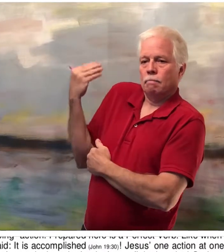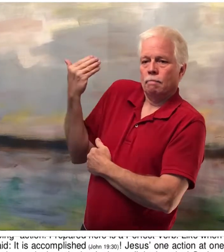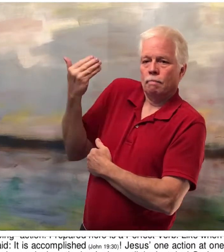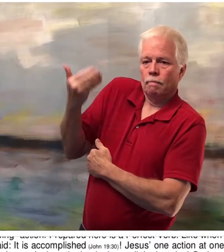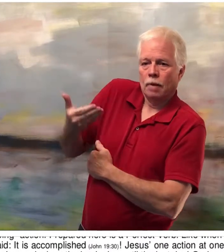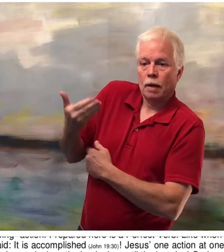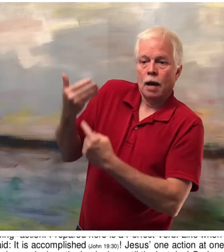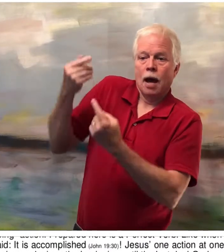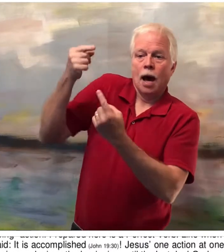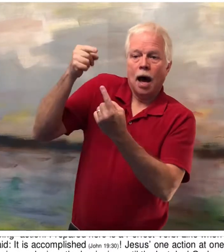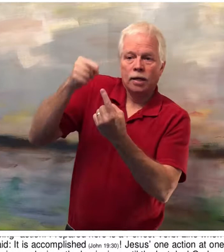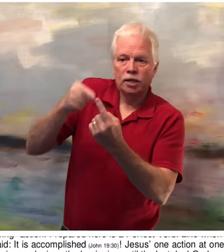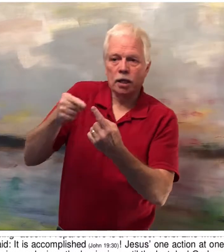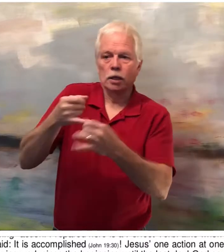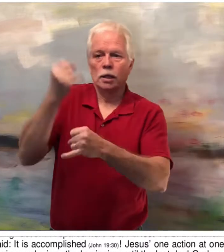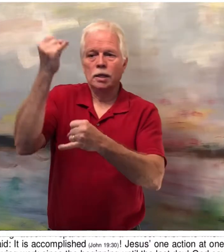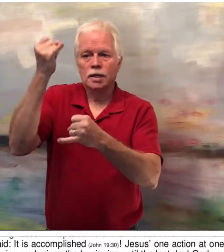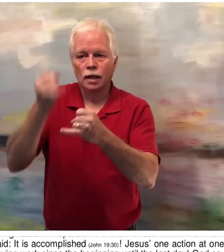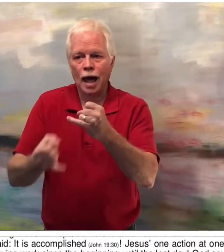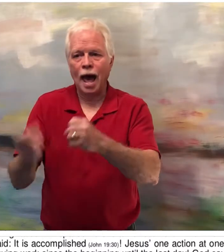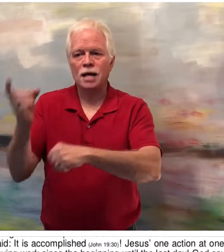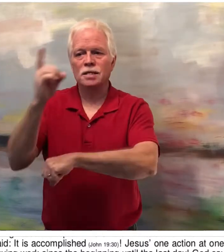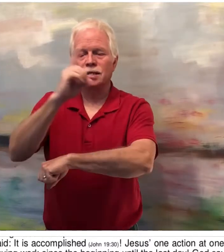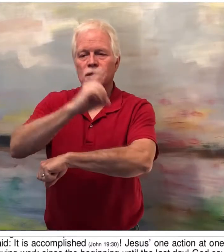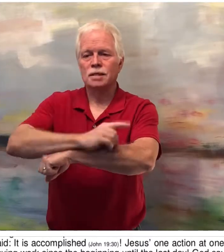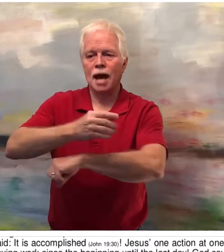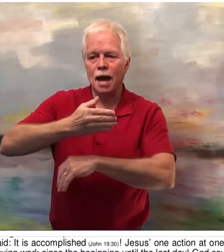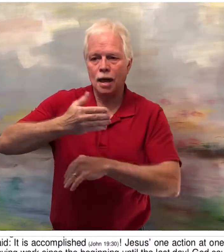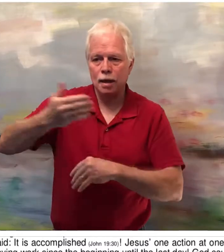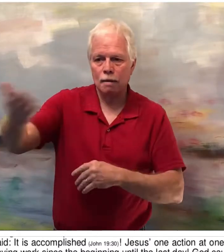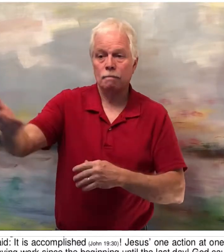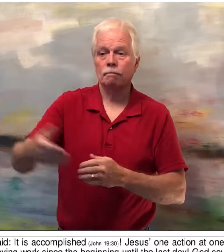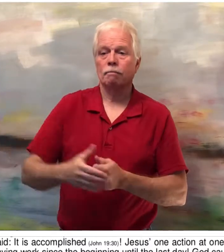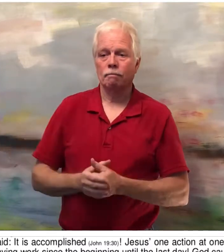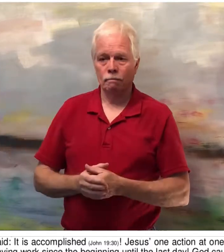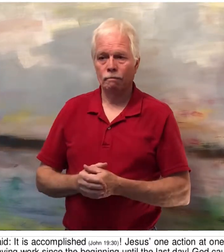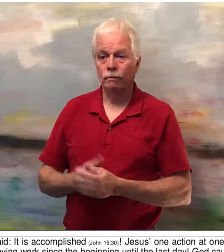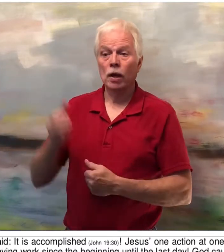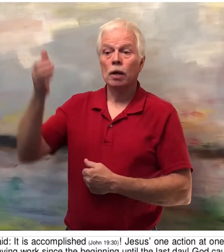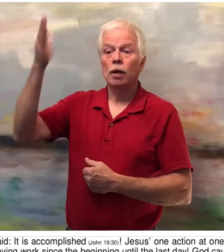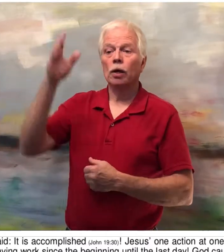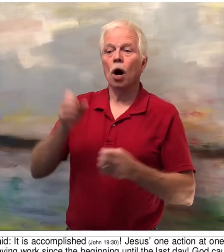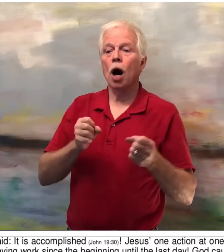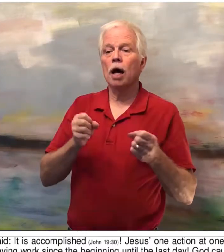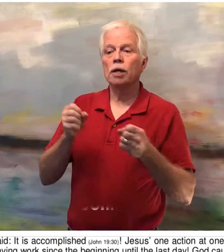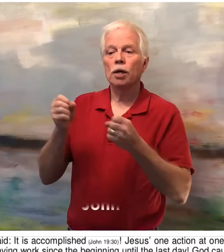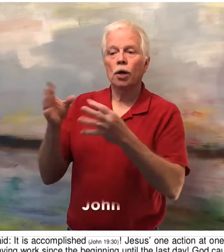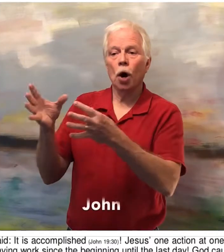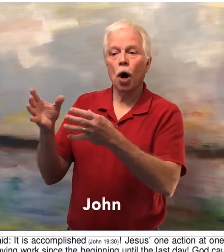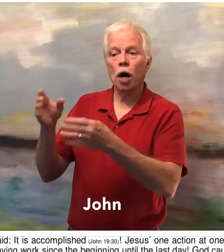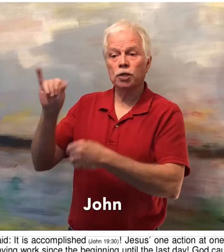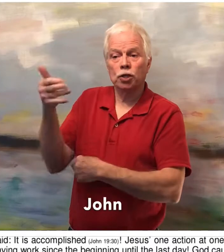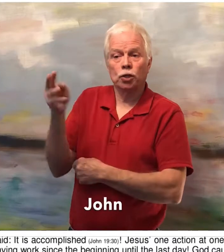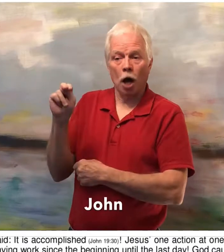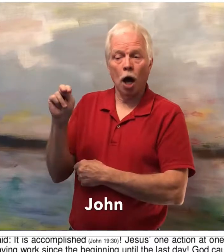until the last day. God caused John